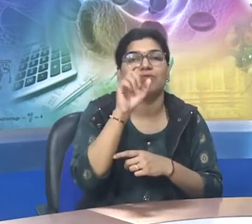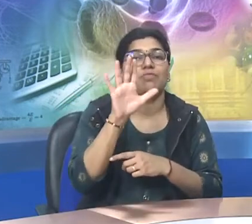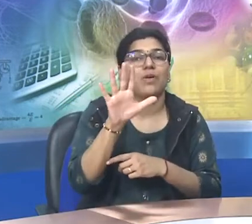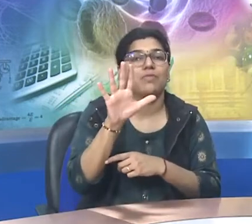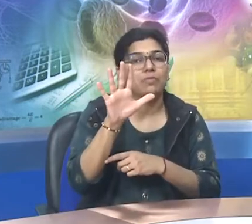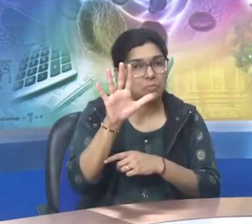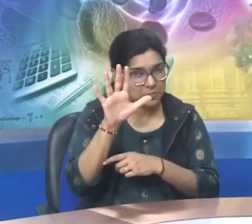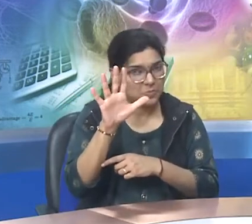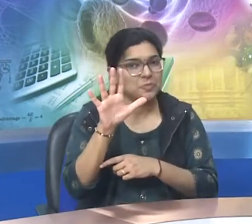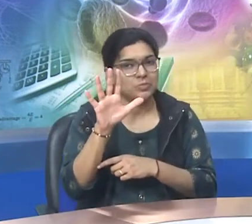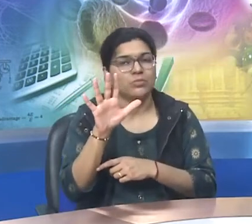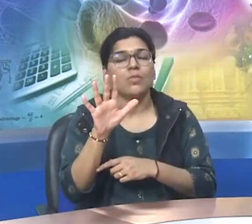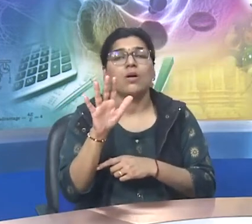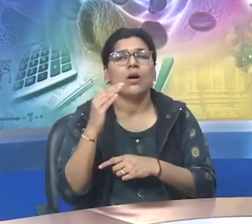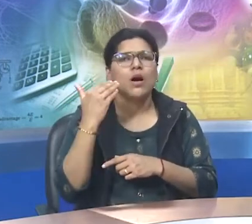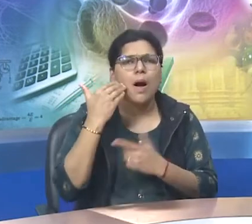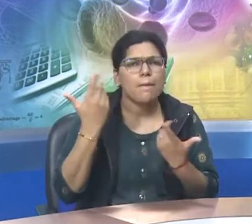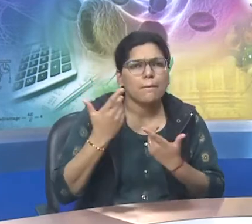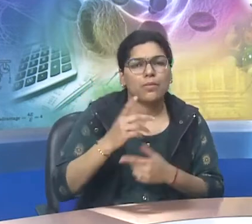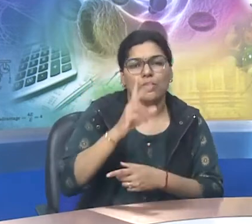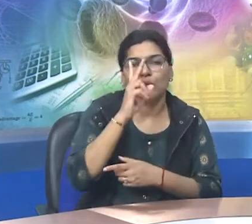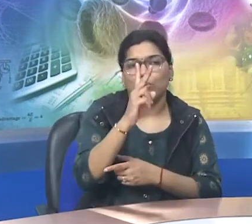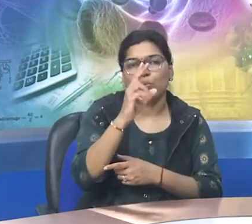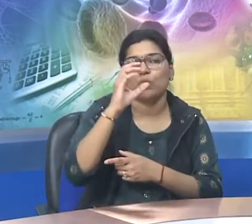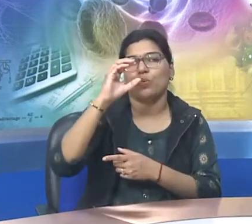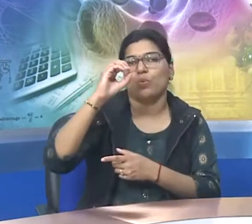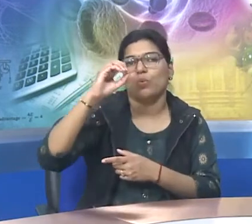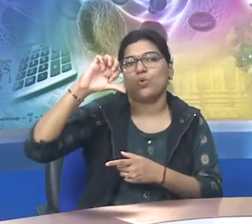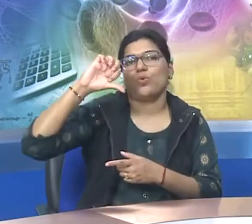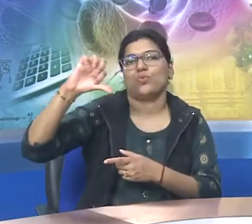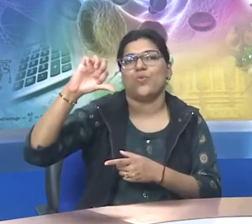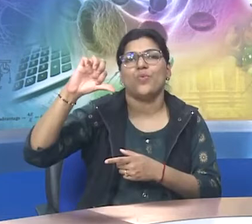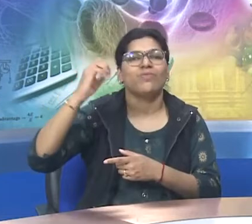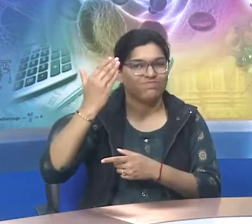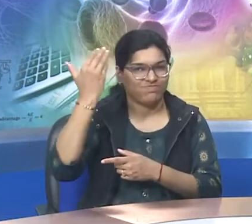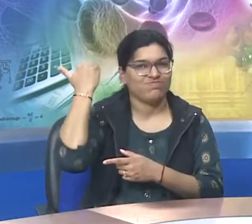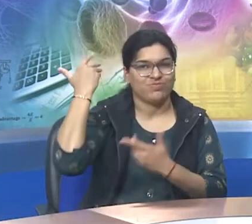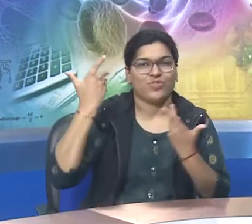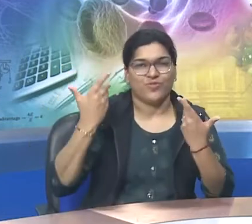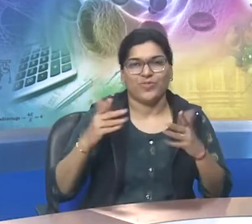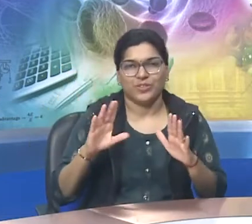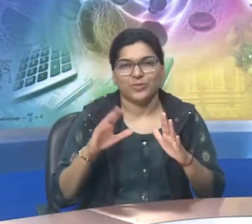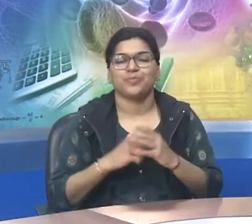And she passed away at the age of 75 in the year 2009.